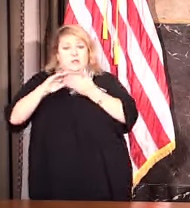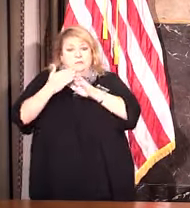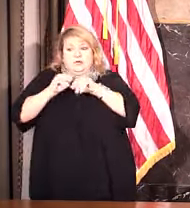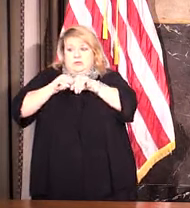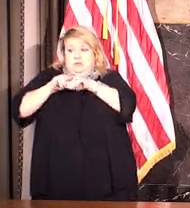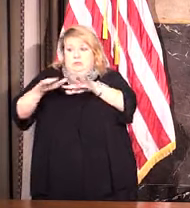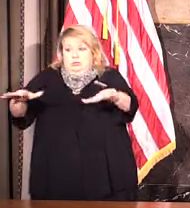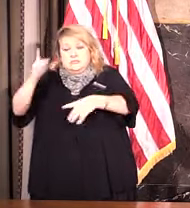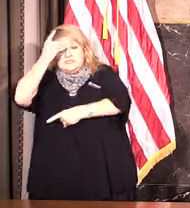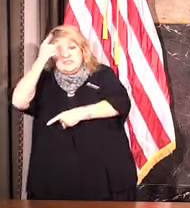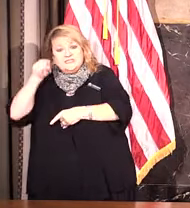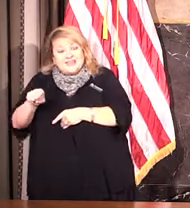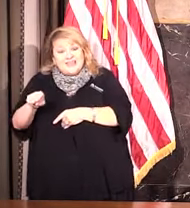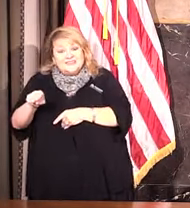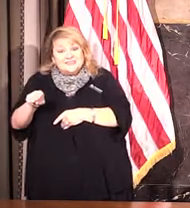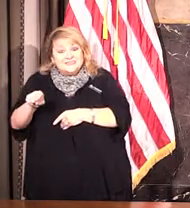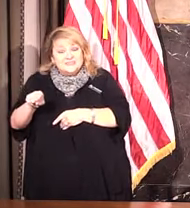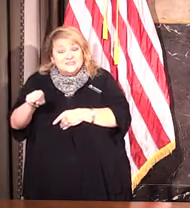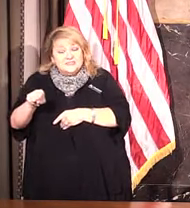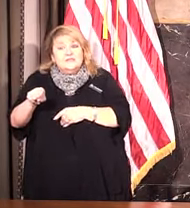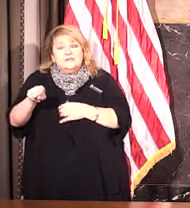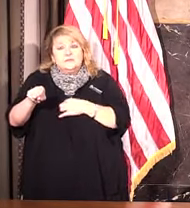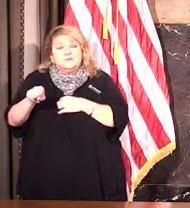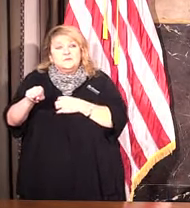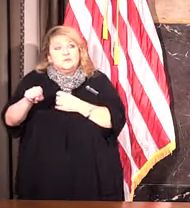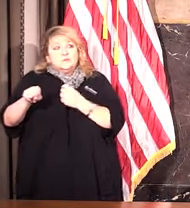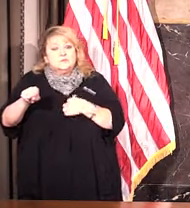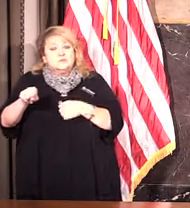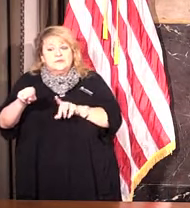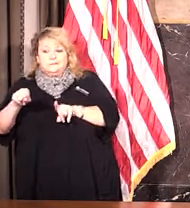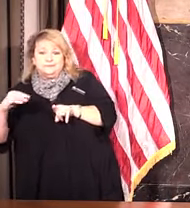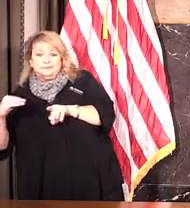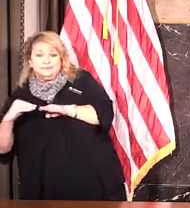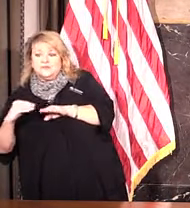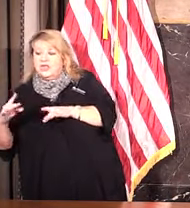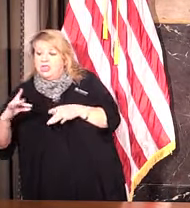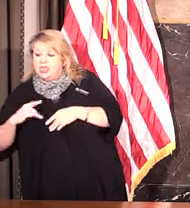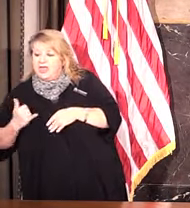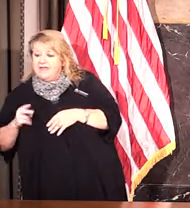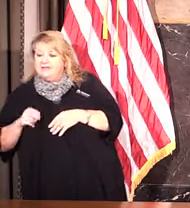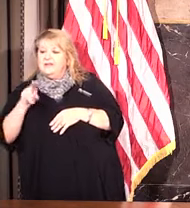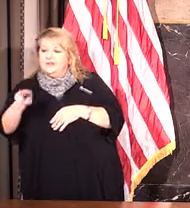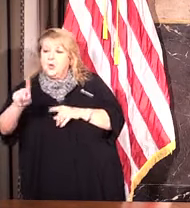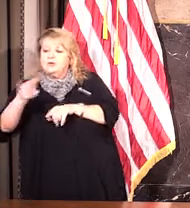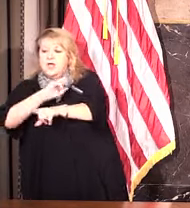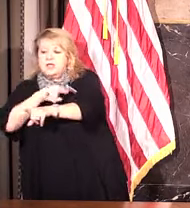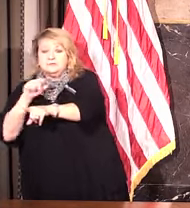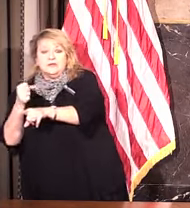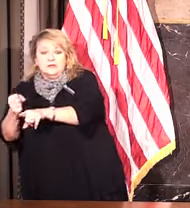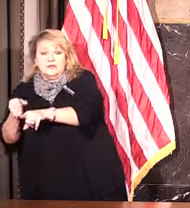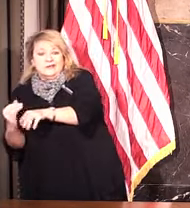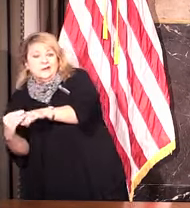disease, the disease is being transmitted to doctors and nurses and therapists and others who then can't go to work because they have to